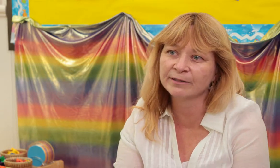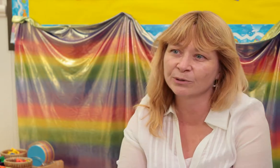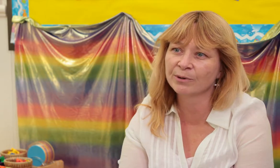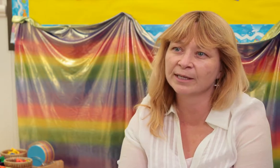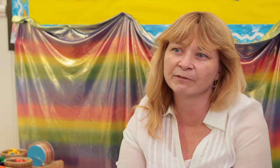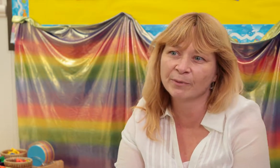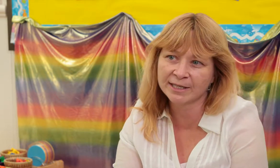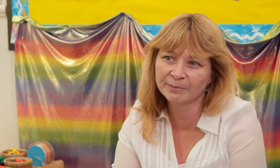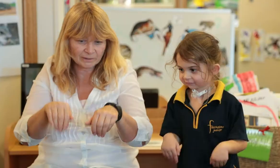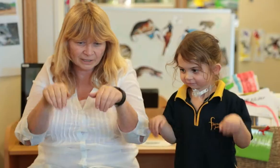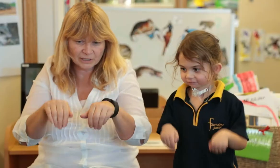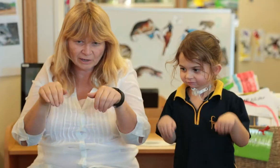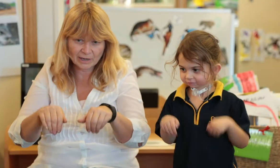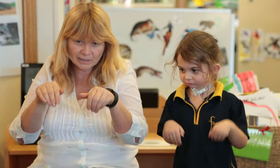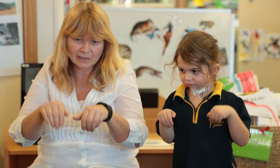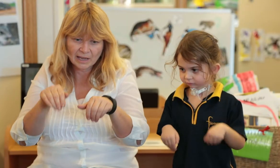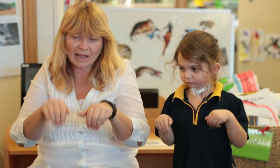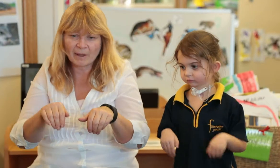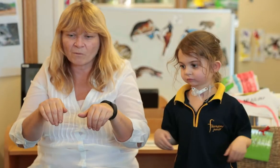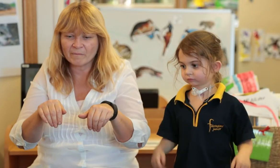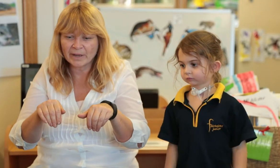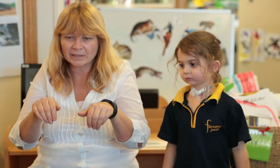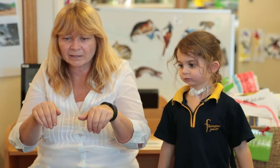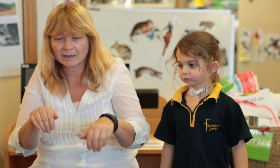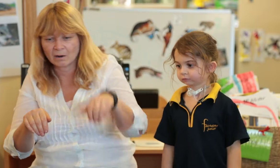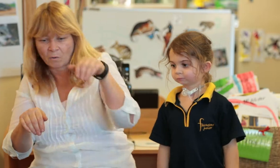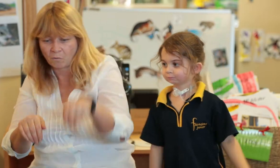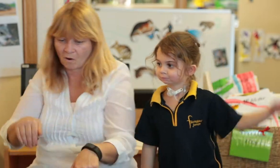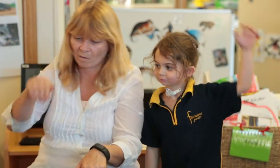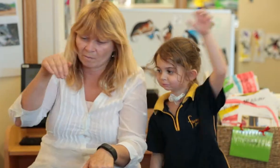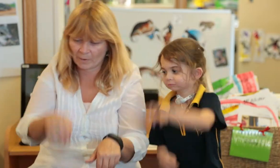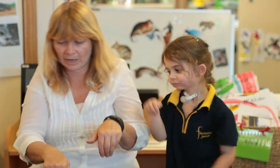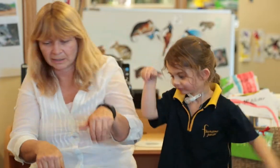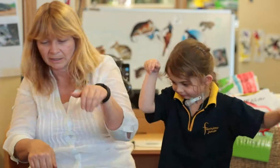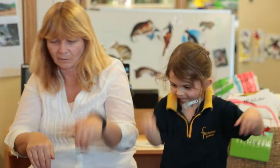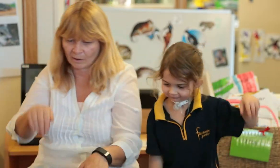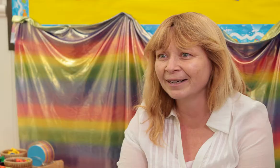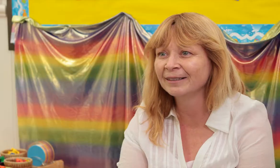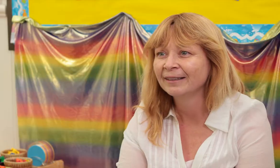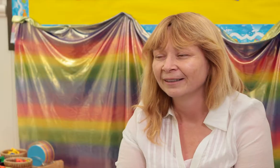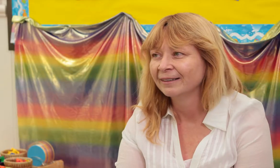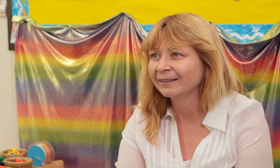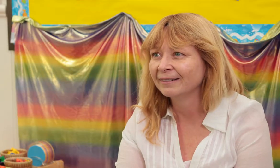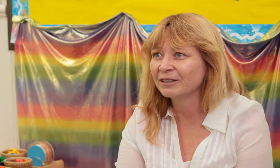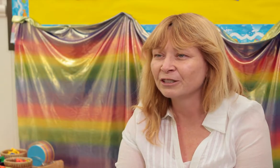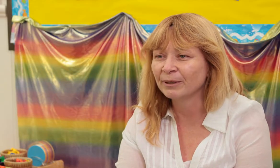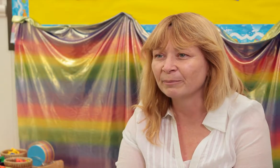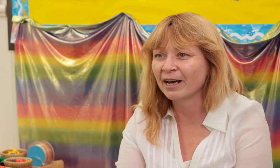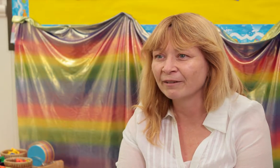of talking, different ways of communicating. And they really like to play with her and have fun with her, and they all sign. She's really part of our